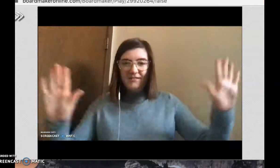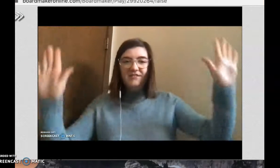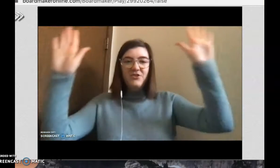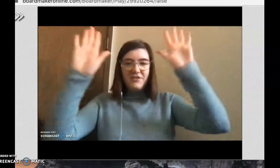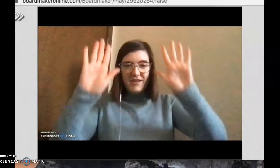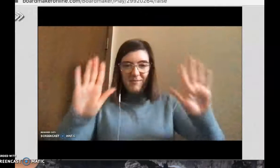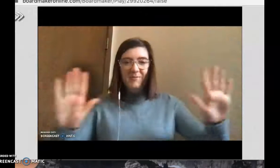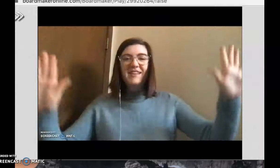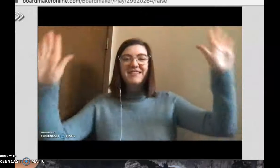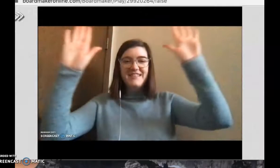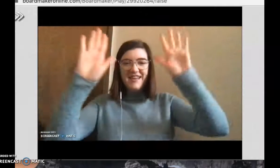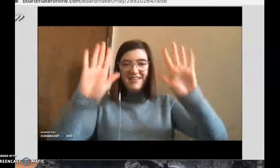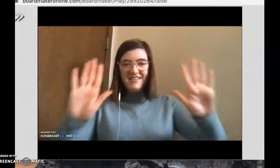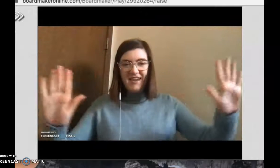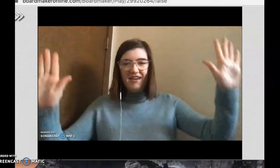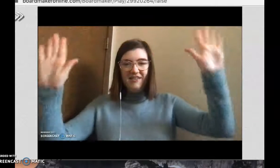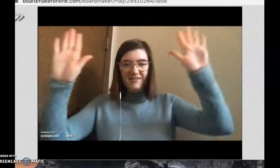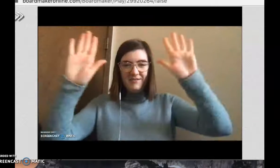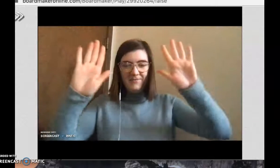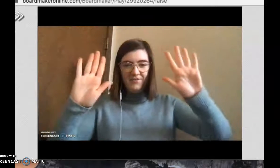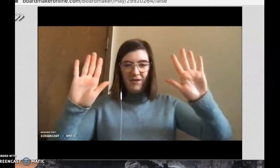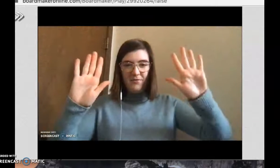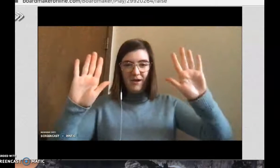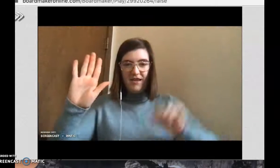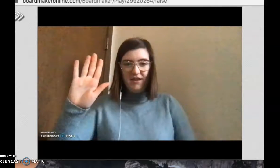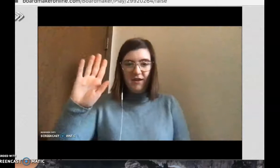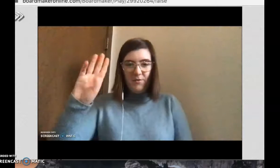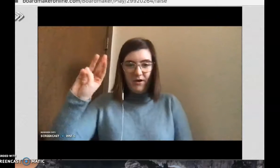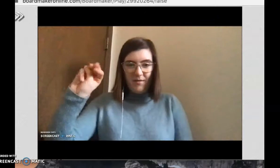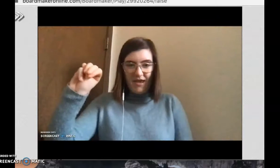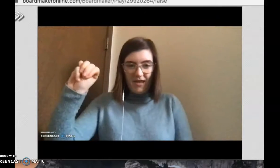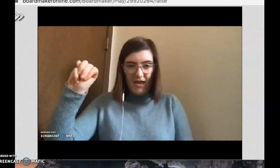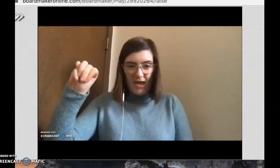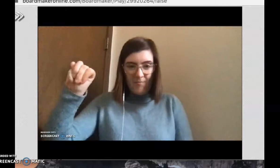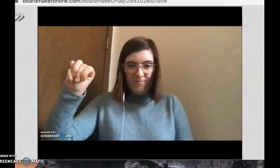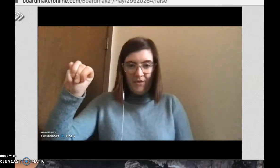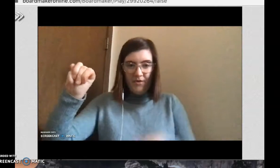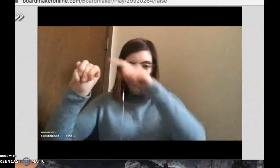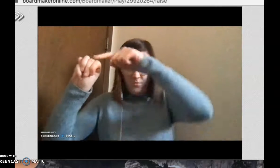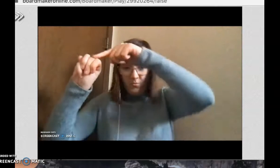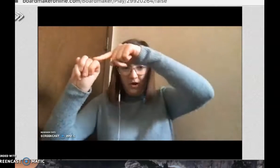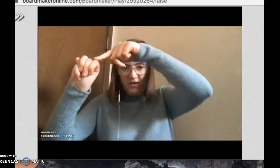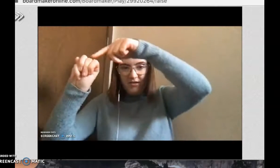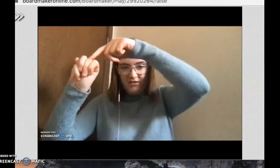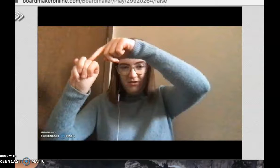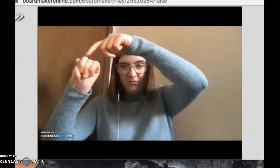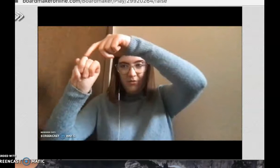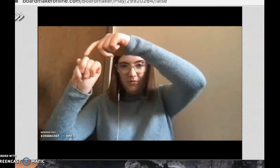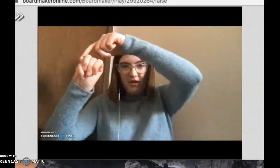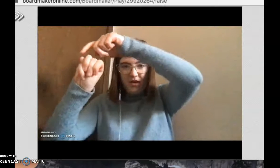and circle them. Sunday. Ready? We're going to make an M. 1, 2, 3,